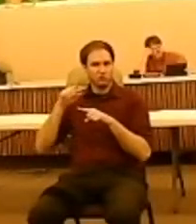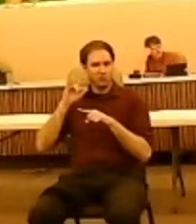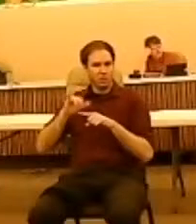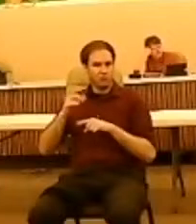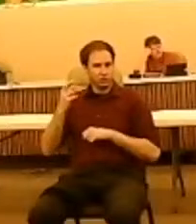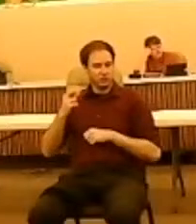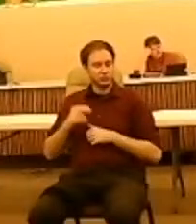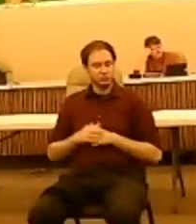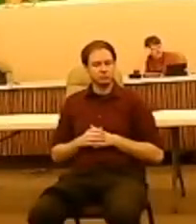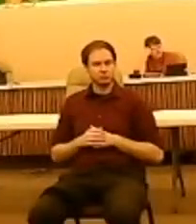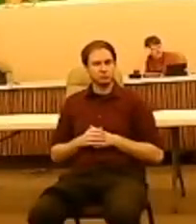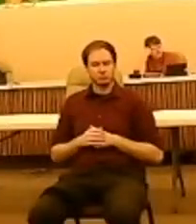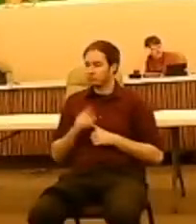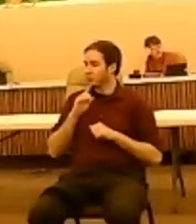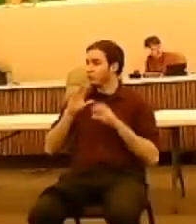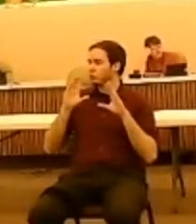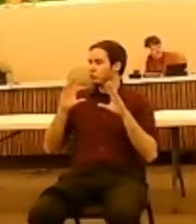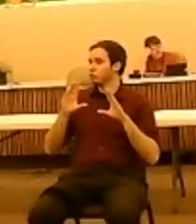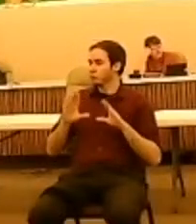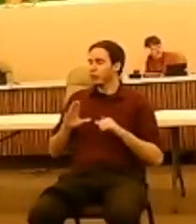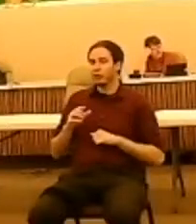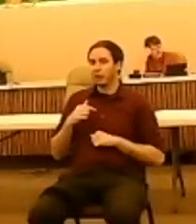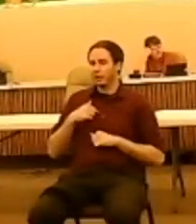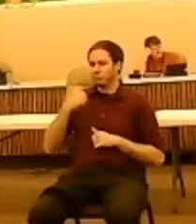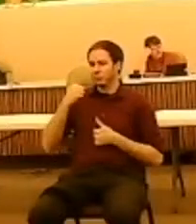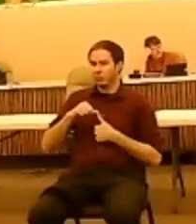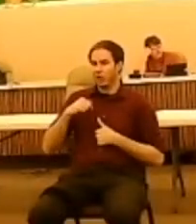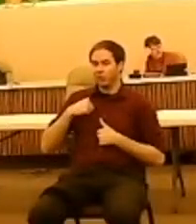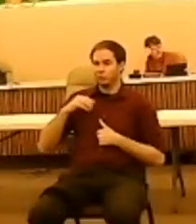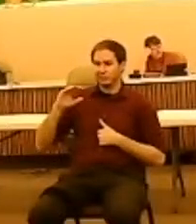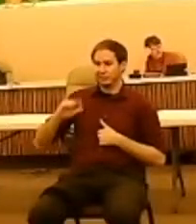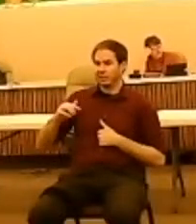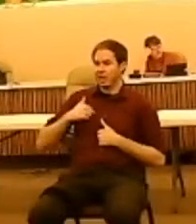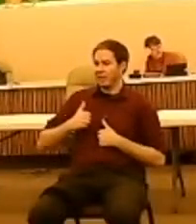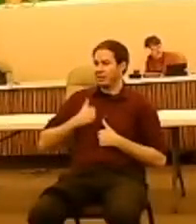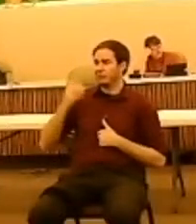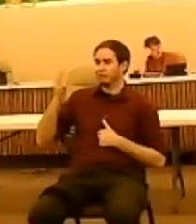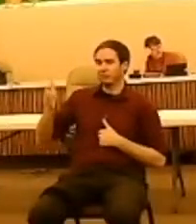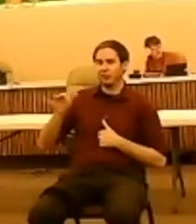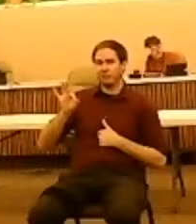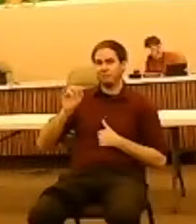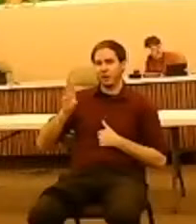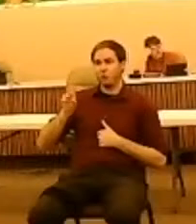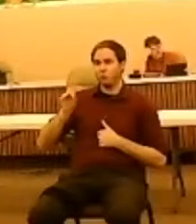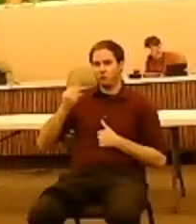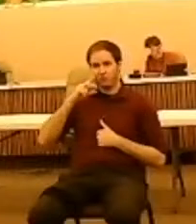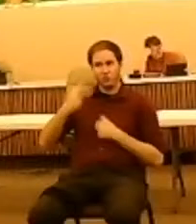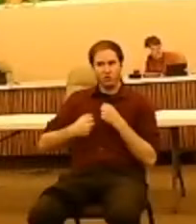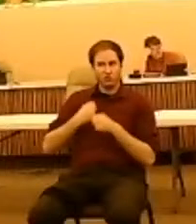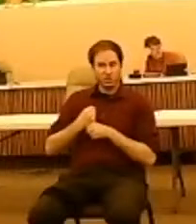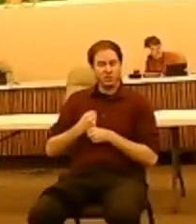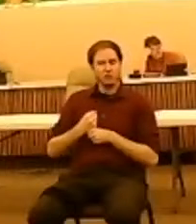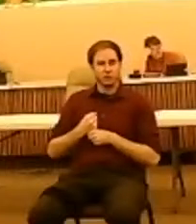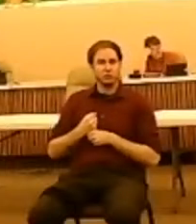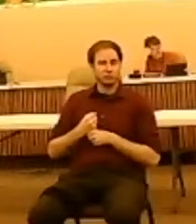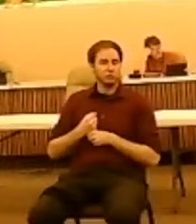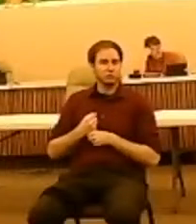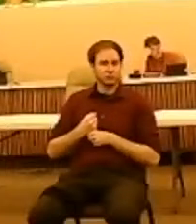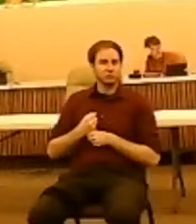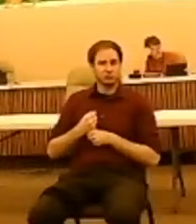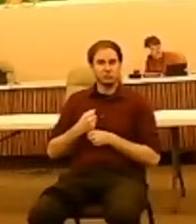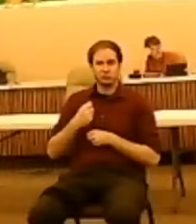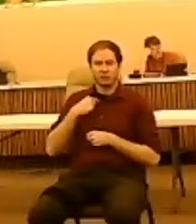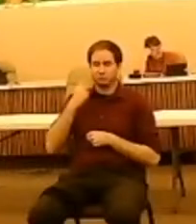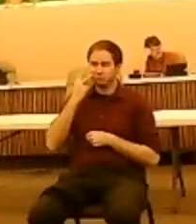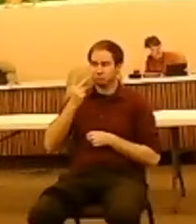regards. That's great. As a kid, I lived down in Fairwood, like for 3 years down there. And what a